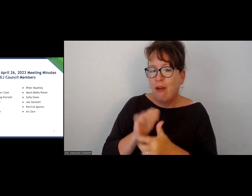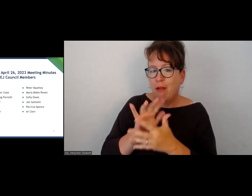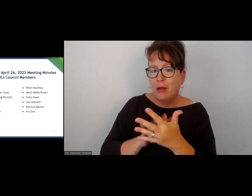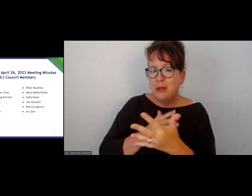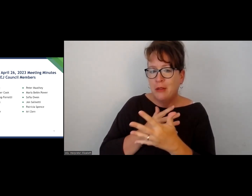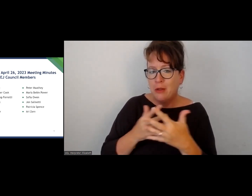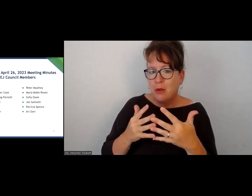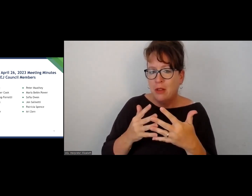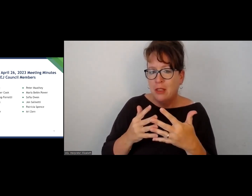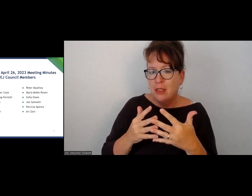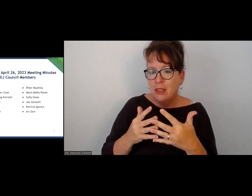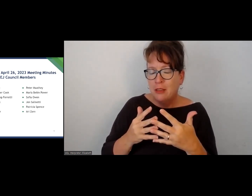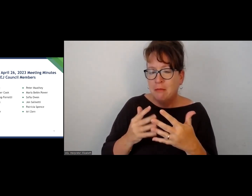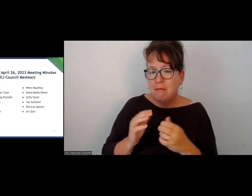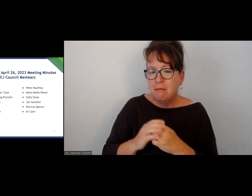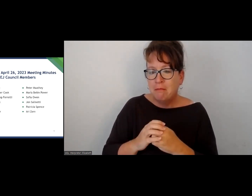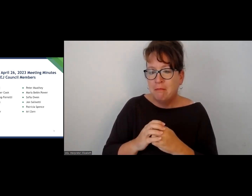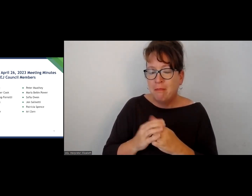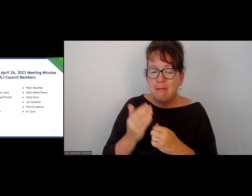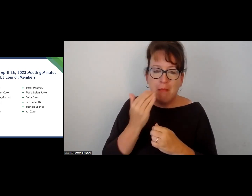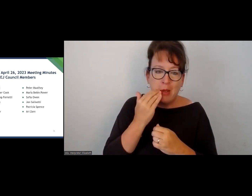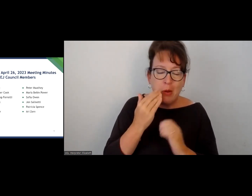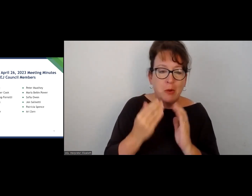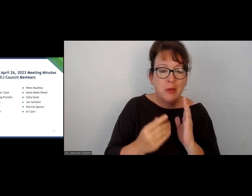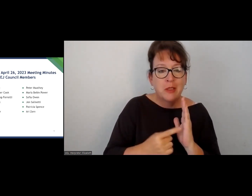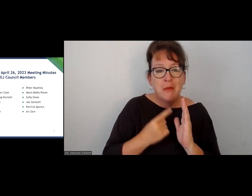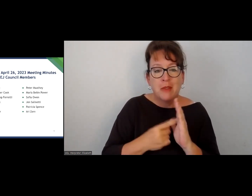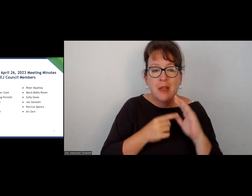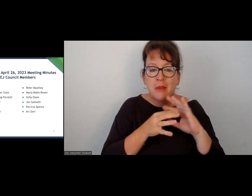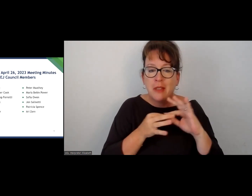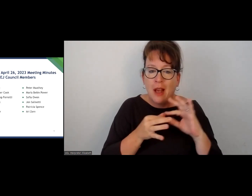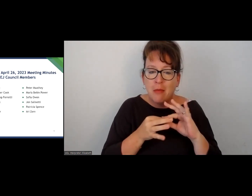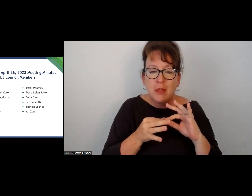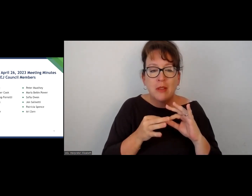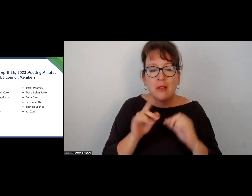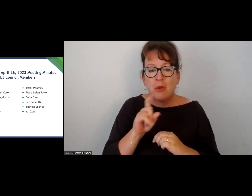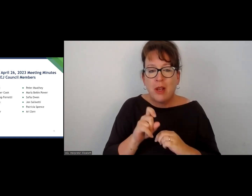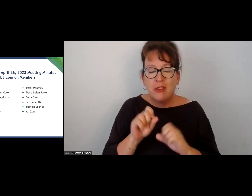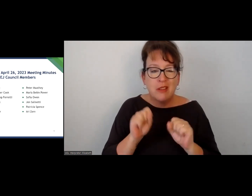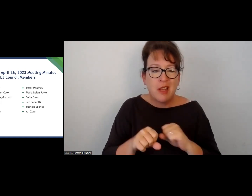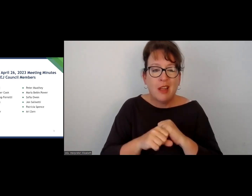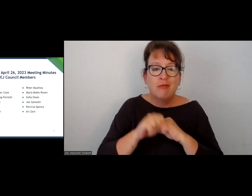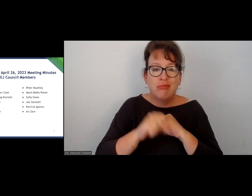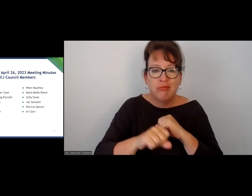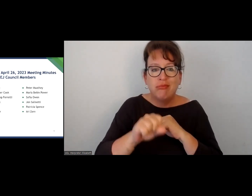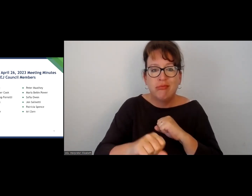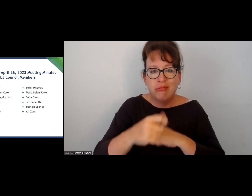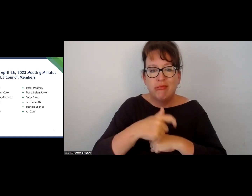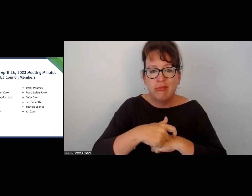item, because I know we could sort of, with comments and questions from the public could become a longer conversation, so I'll just keep track of